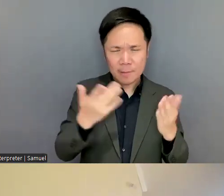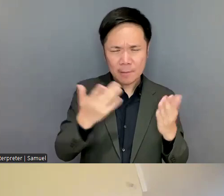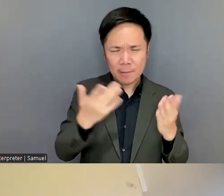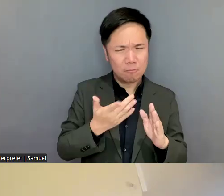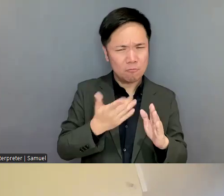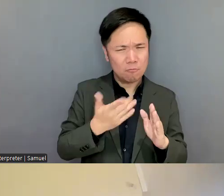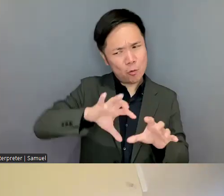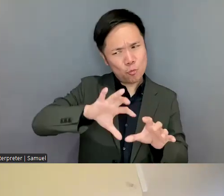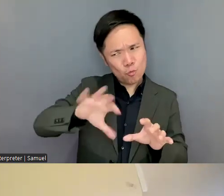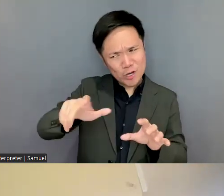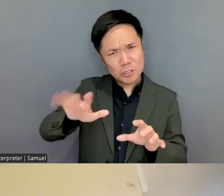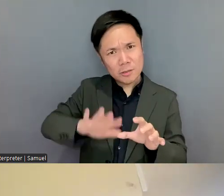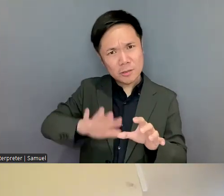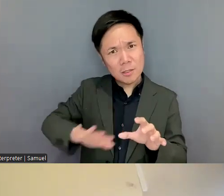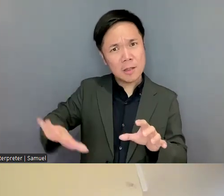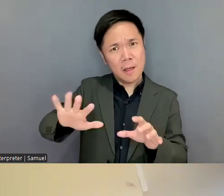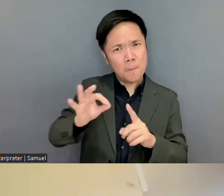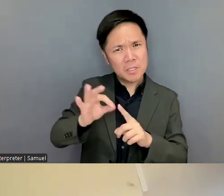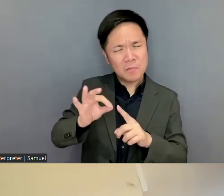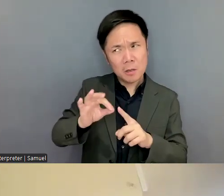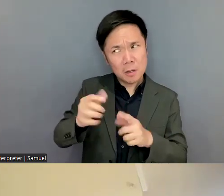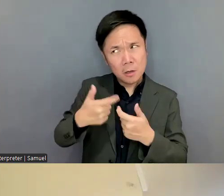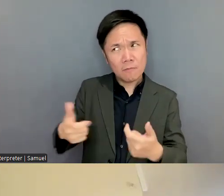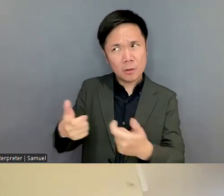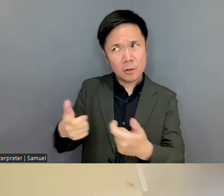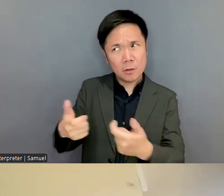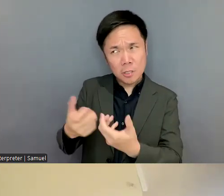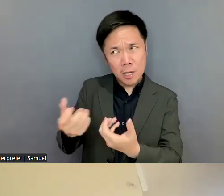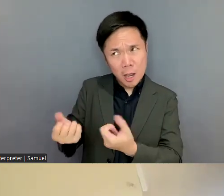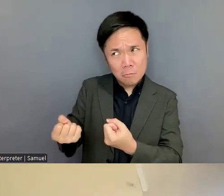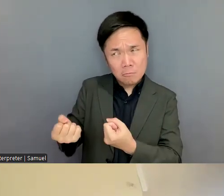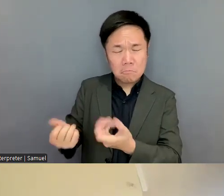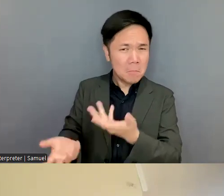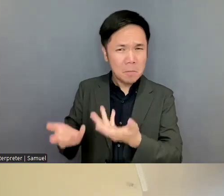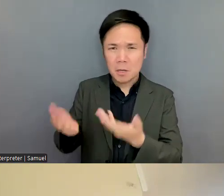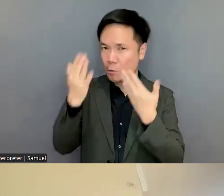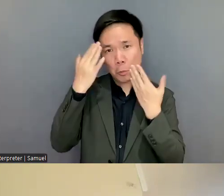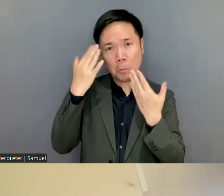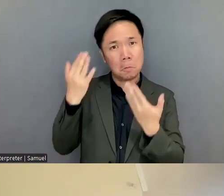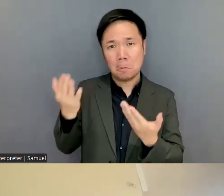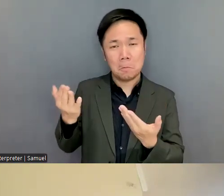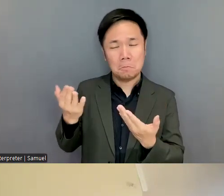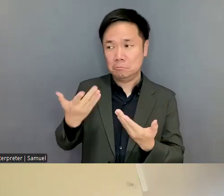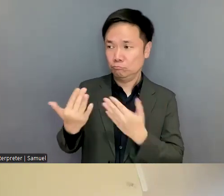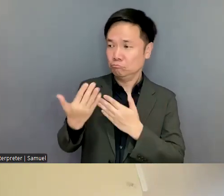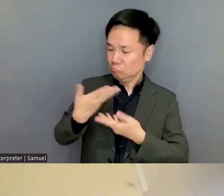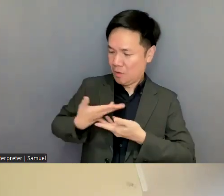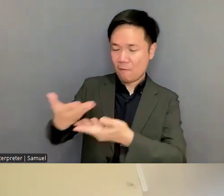consultation in the Pacific. There may have been, but I have not been made aware